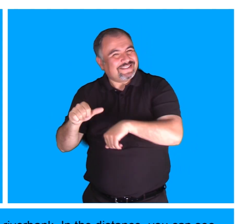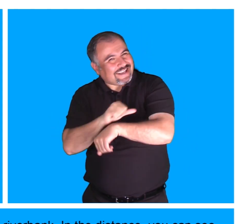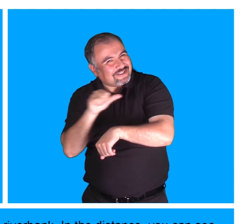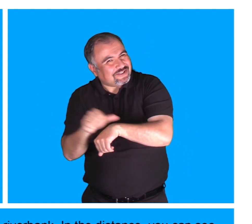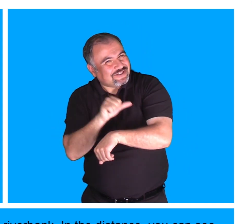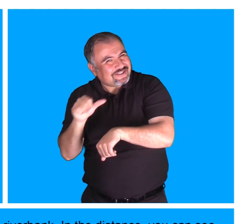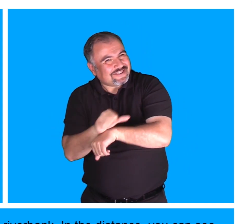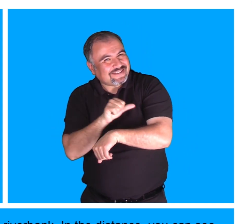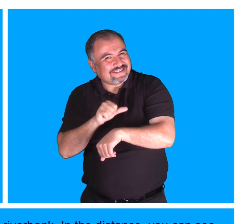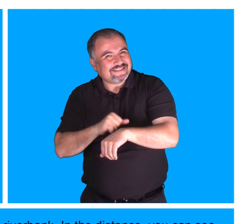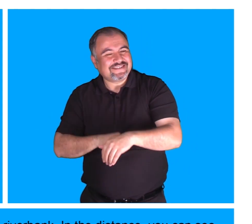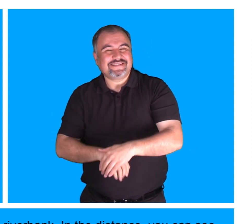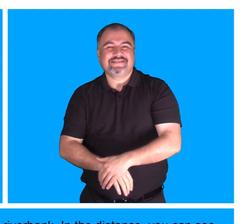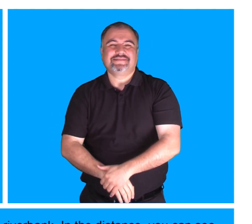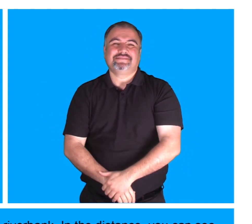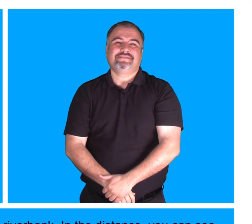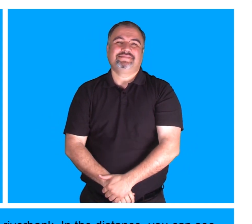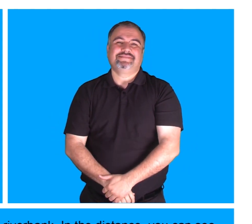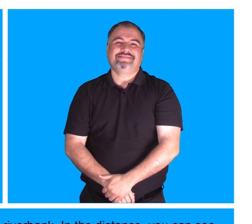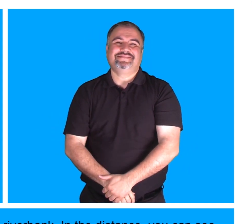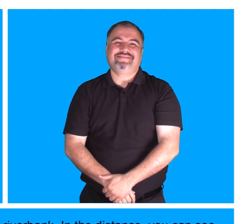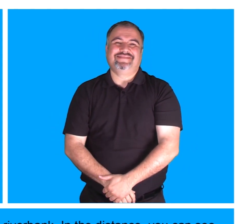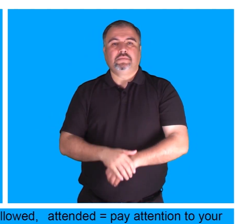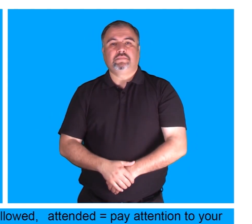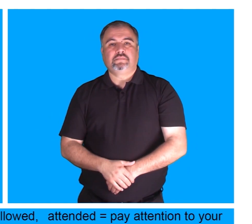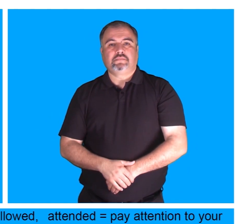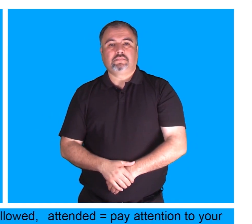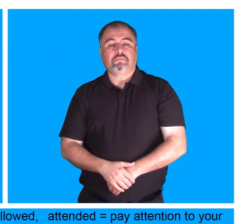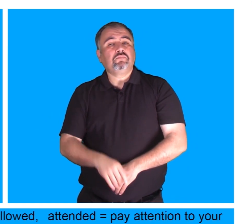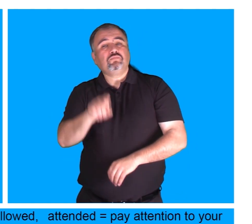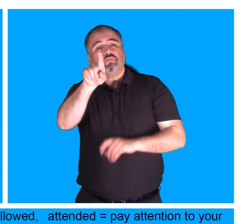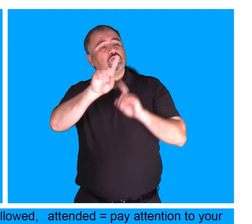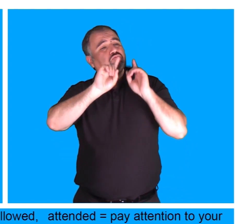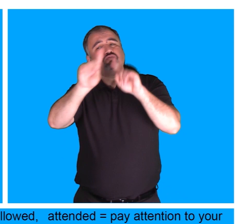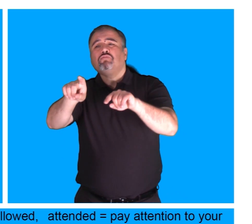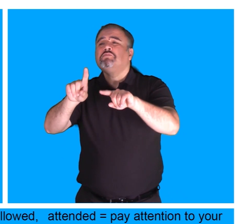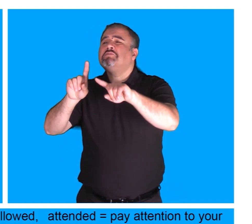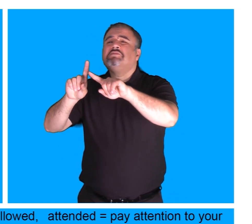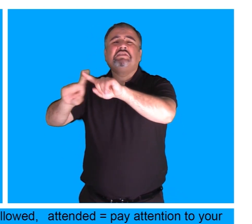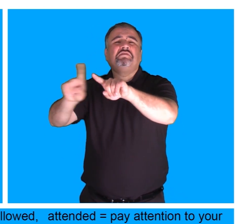down and see a sign warning you of the possible dangers.